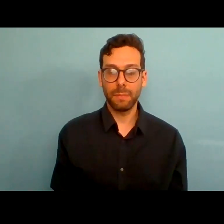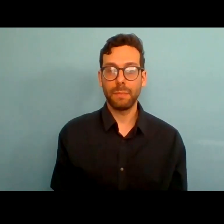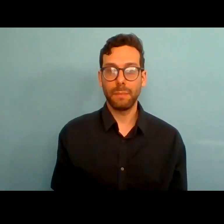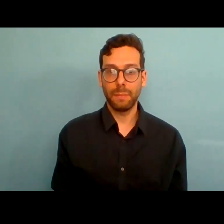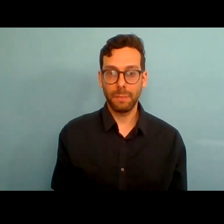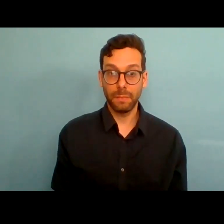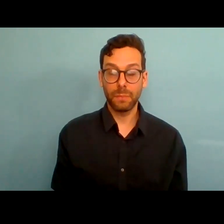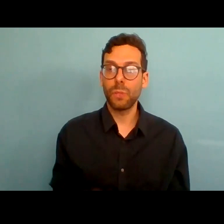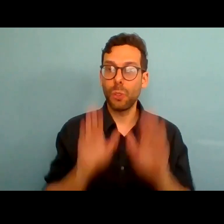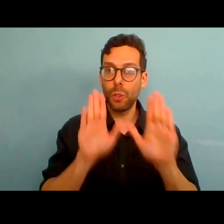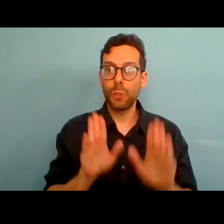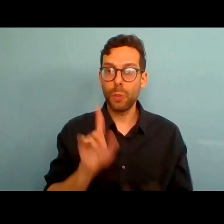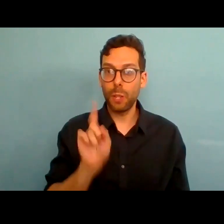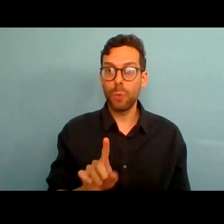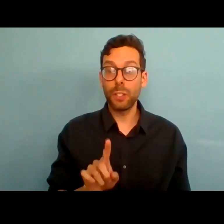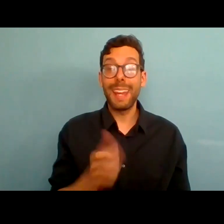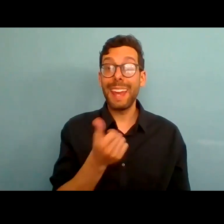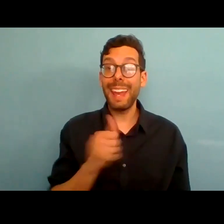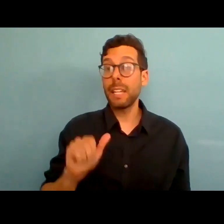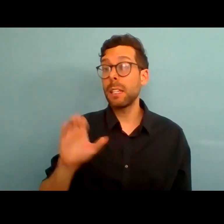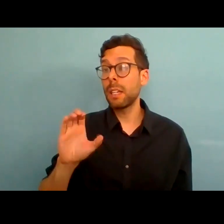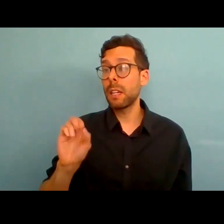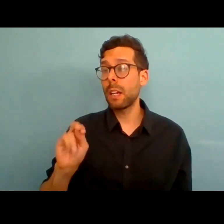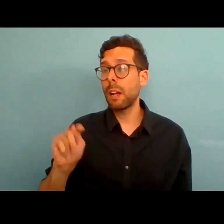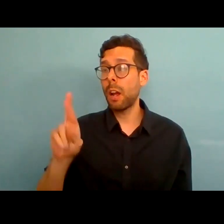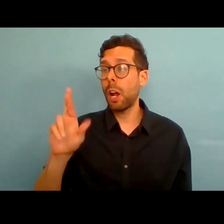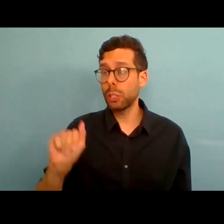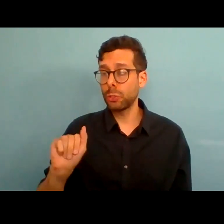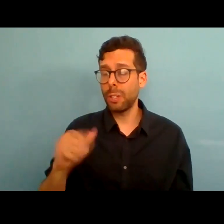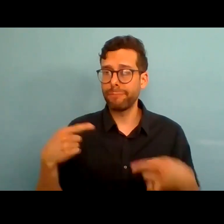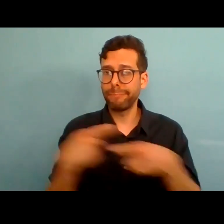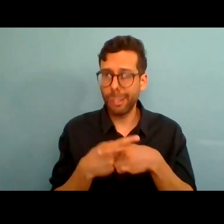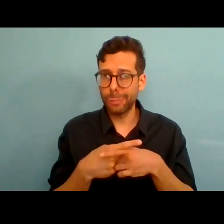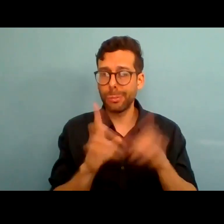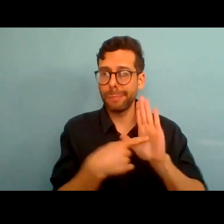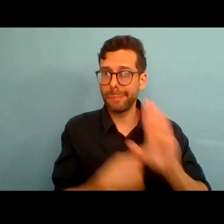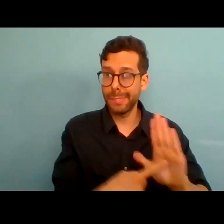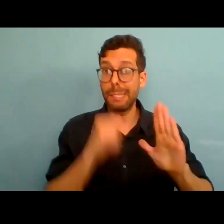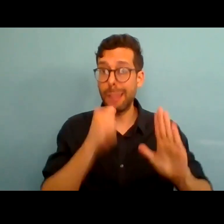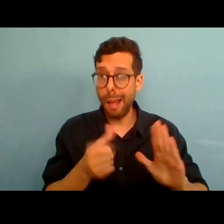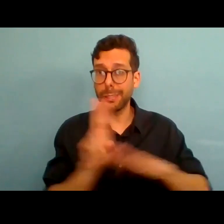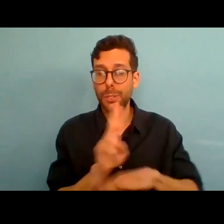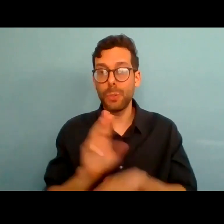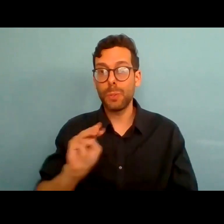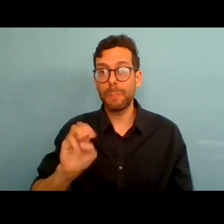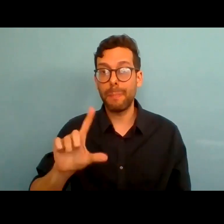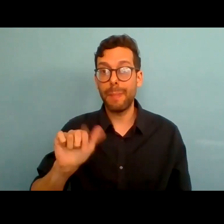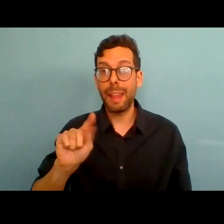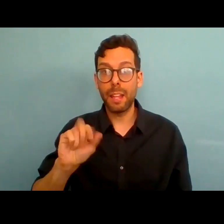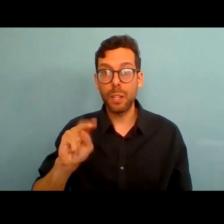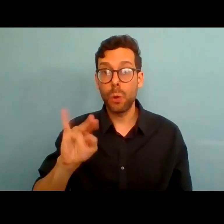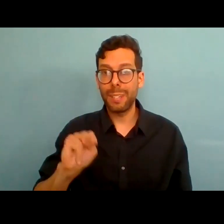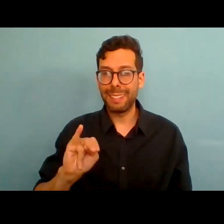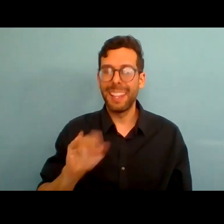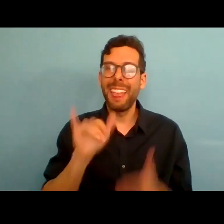So great question coming in about, are there any contraindications for using melatonin? So, that's a pretty broad question, but I understand what you're getting